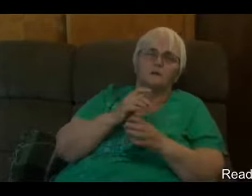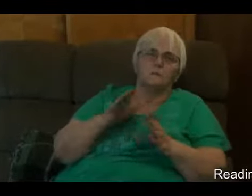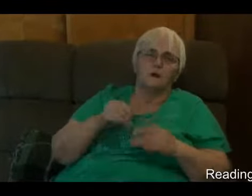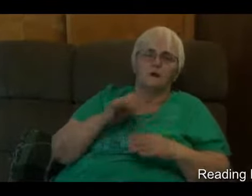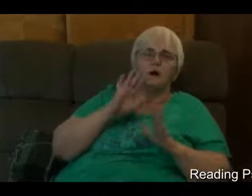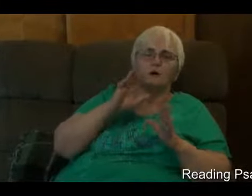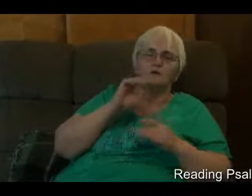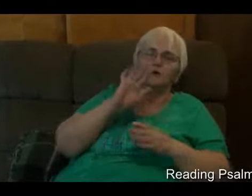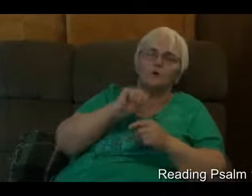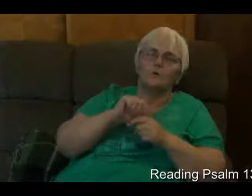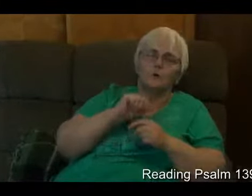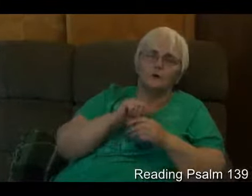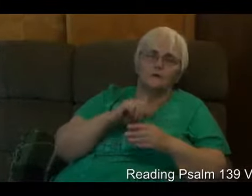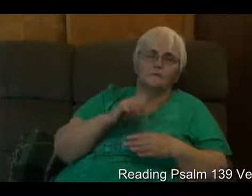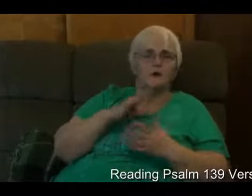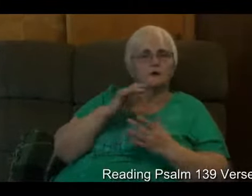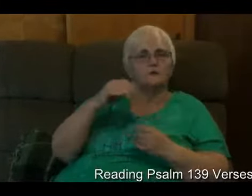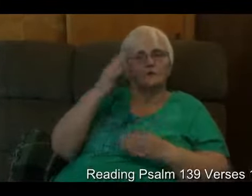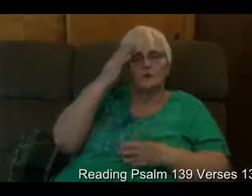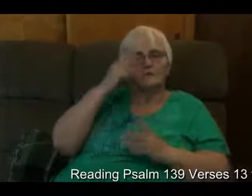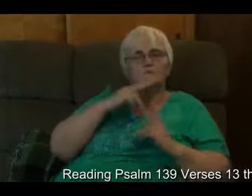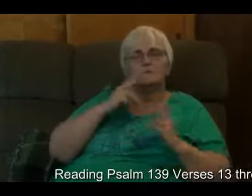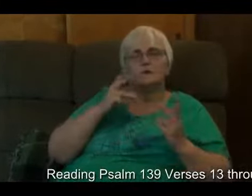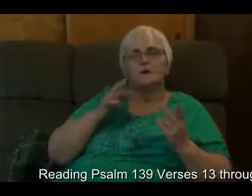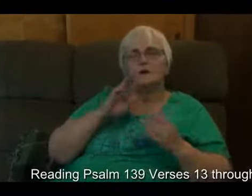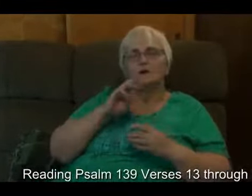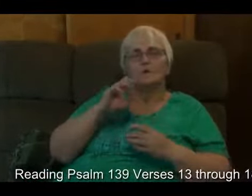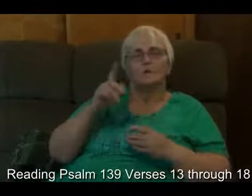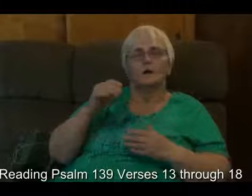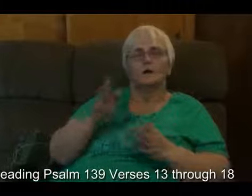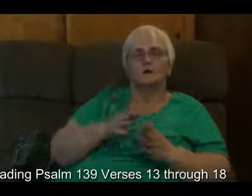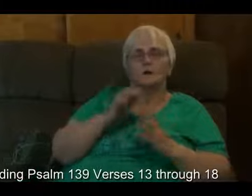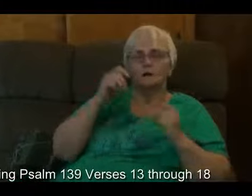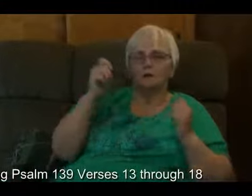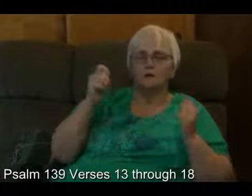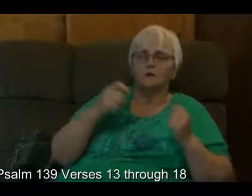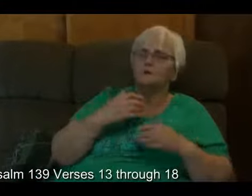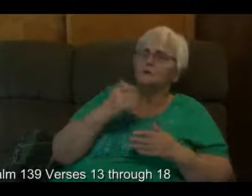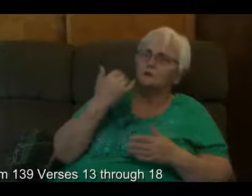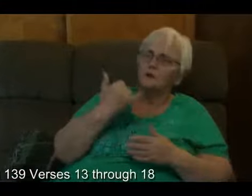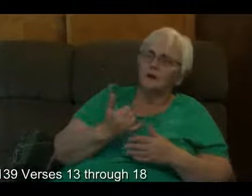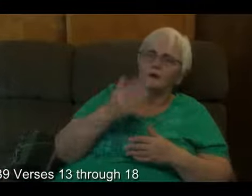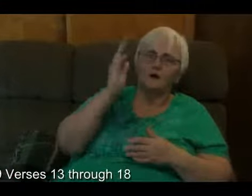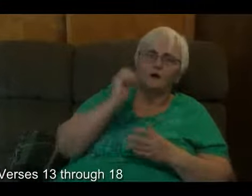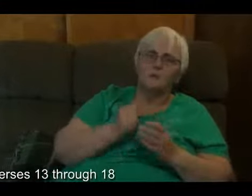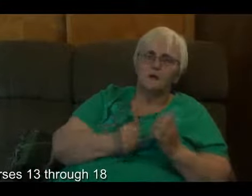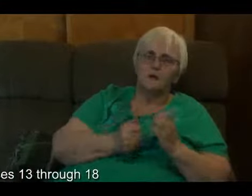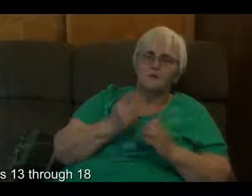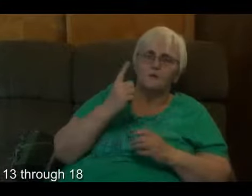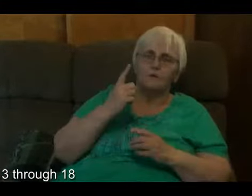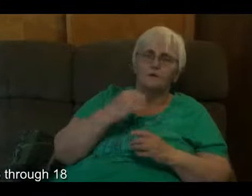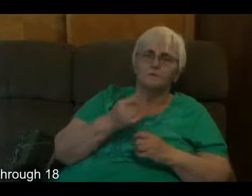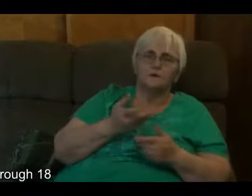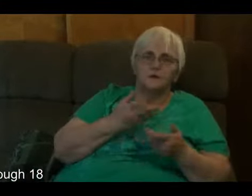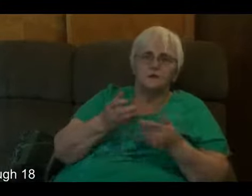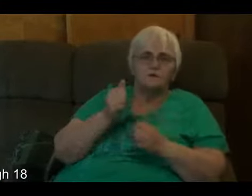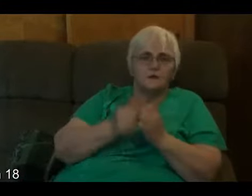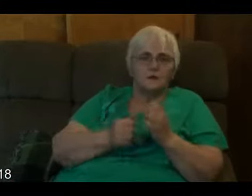are your works that my soul knows very well. Hallelujah. And so God made each and every one of us, gave us each some similar